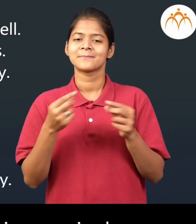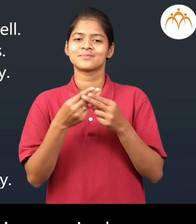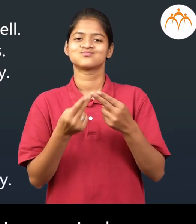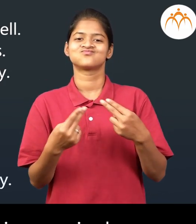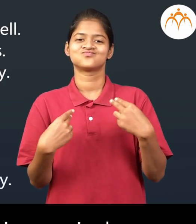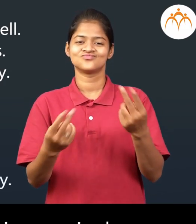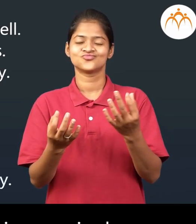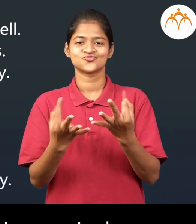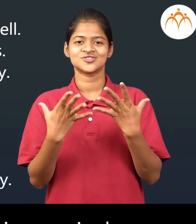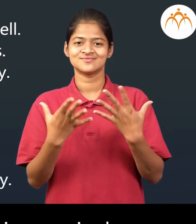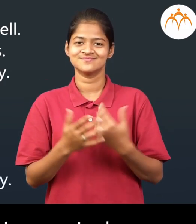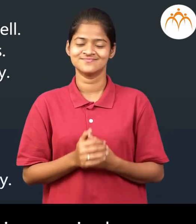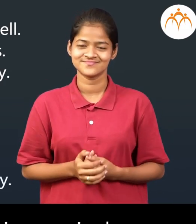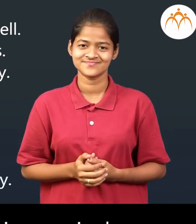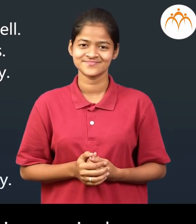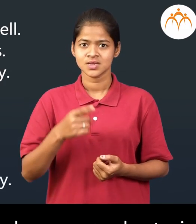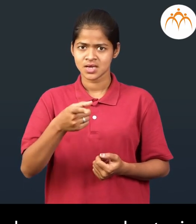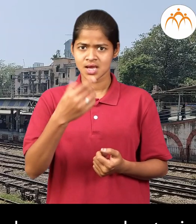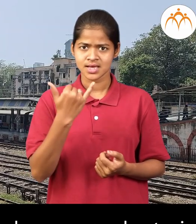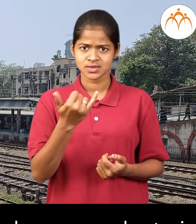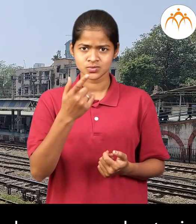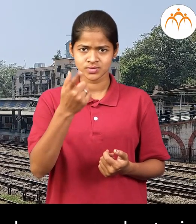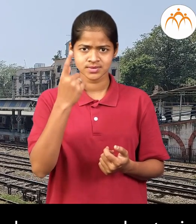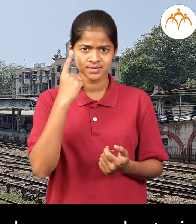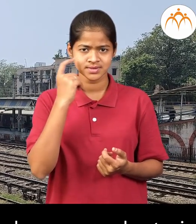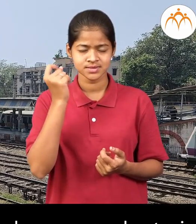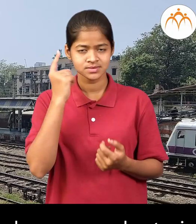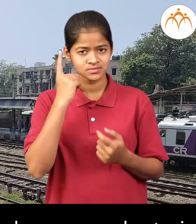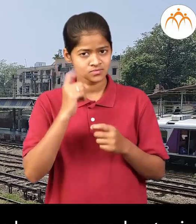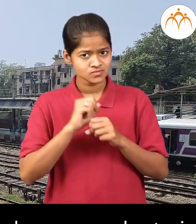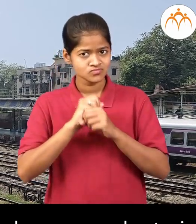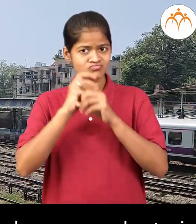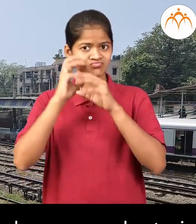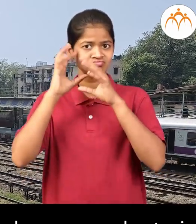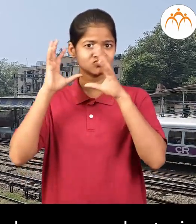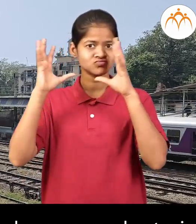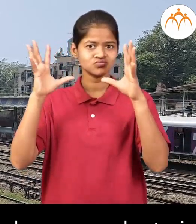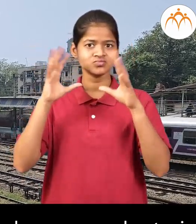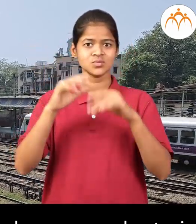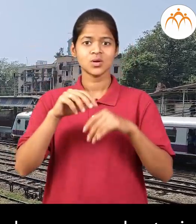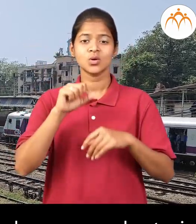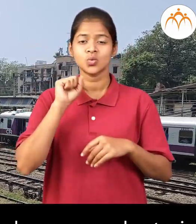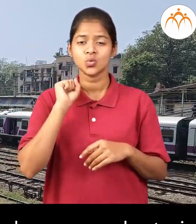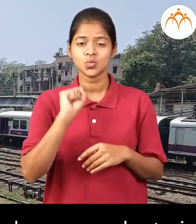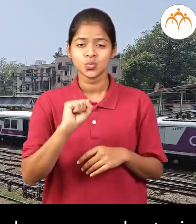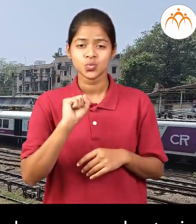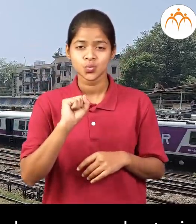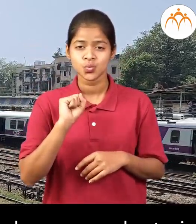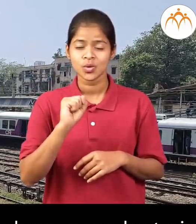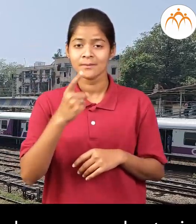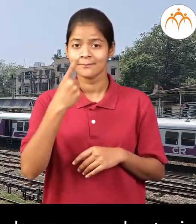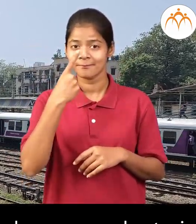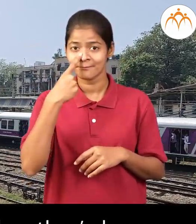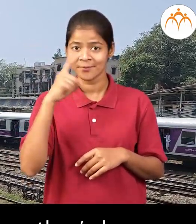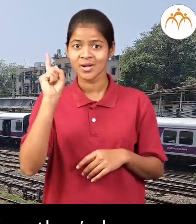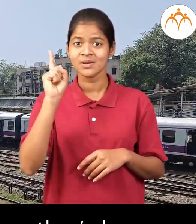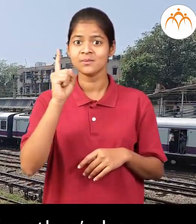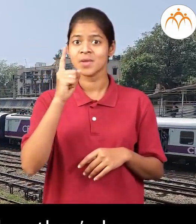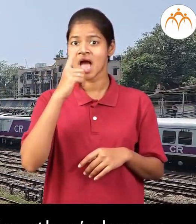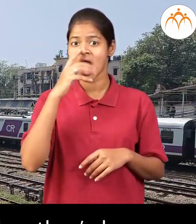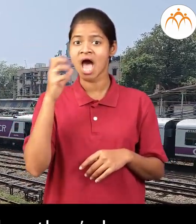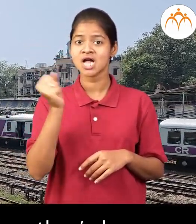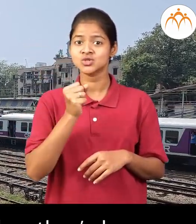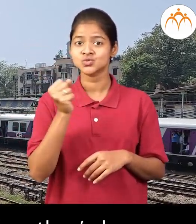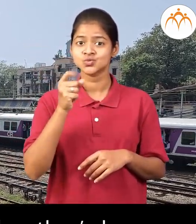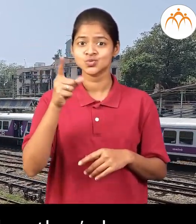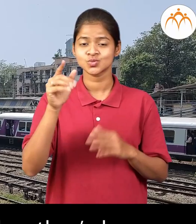experience nicely. Now, let us imagine that you have gone by train to your